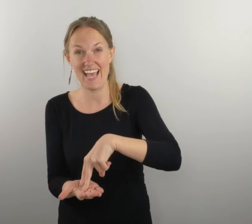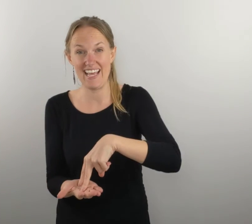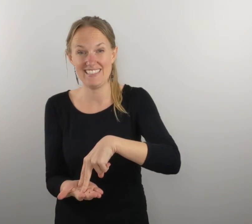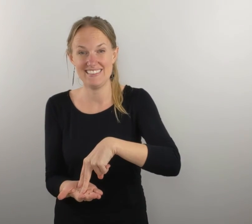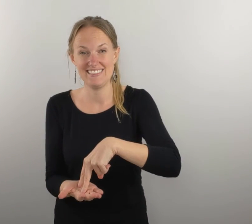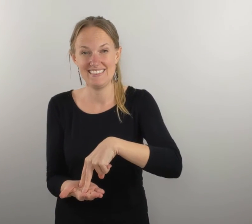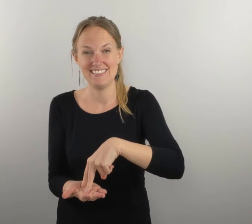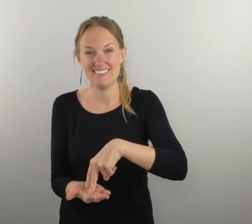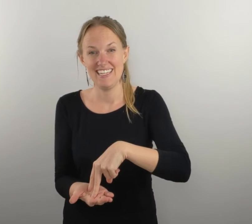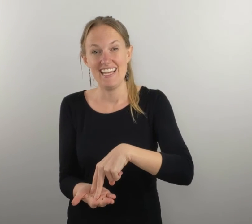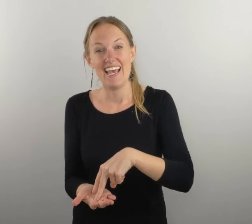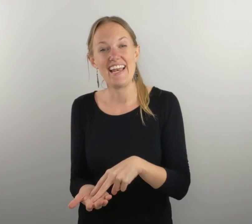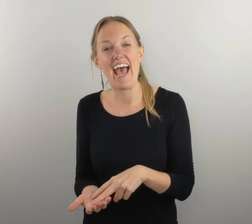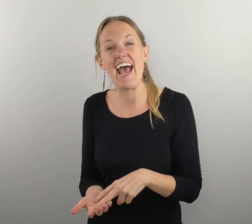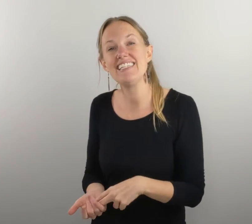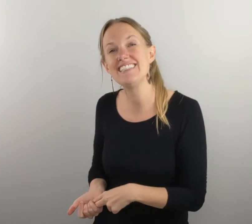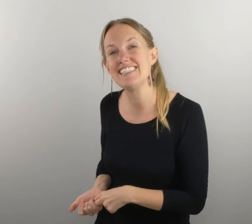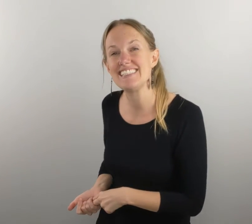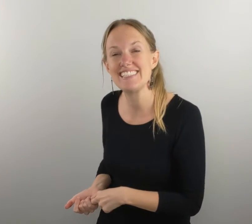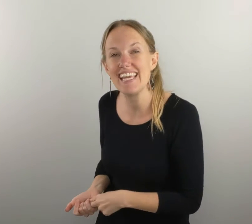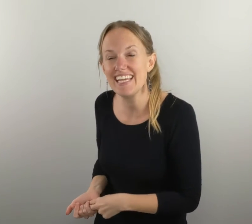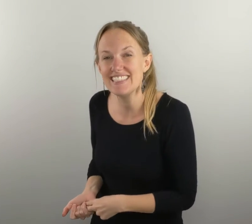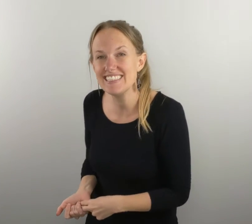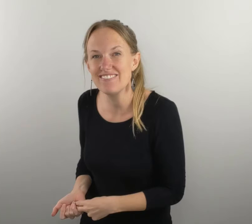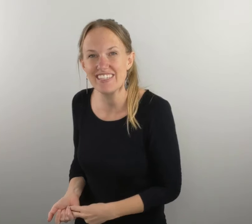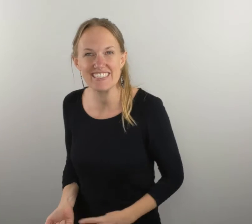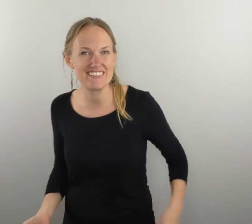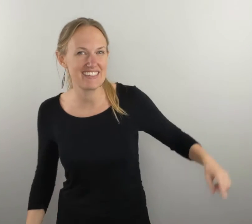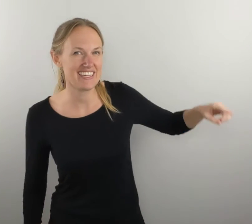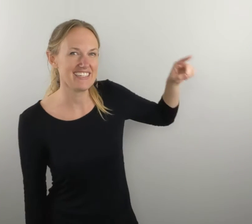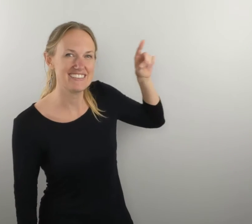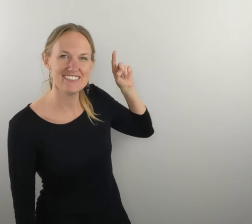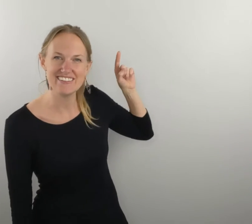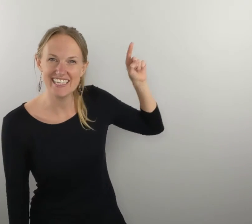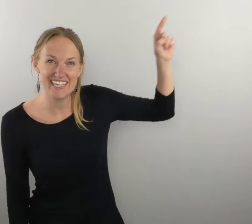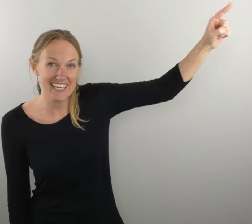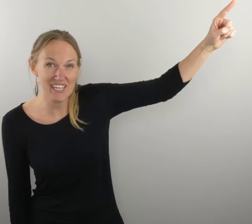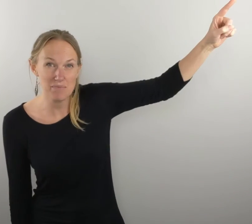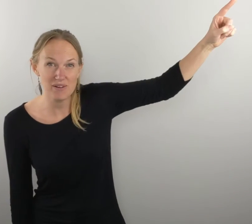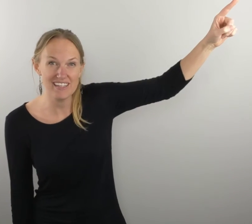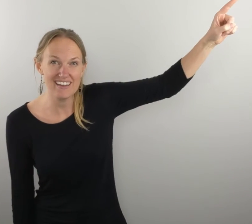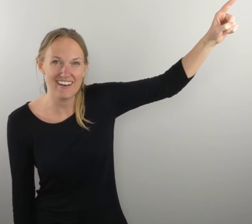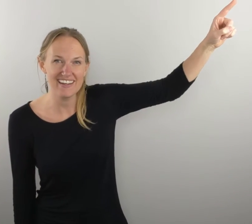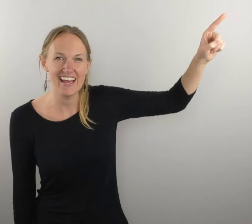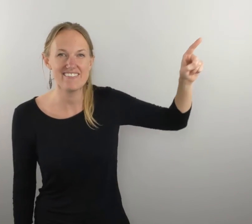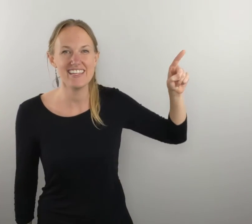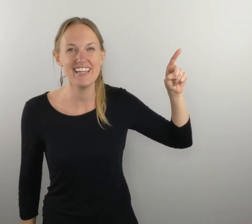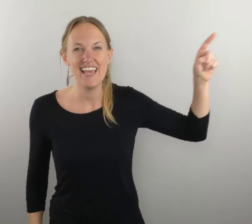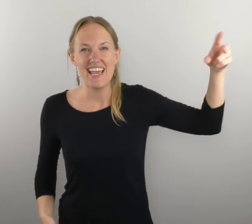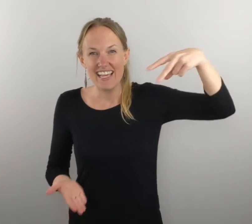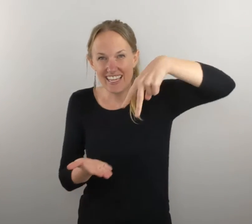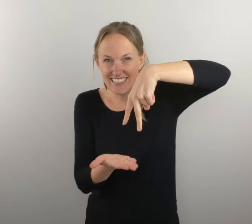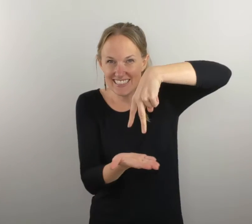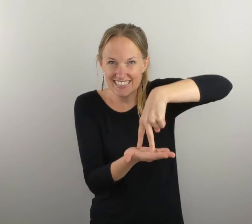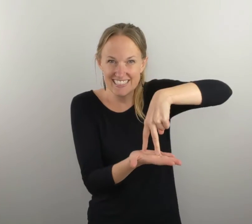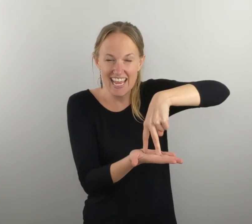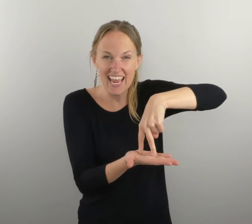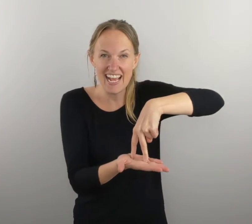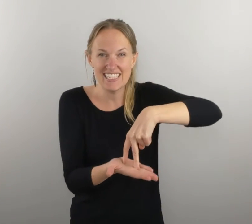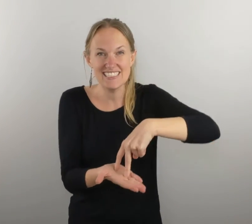again. And as he stands in victory, so he, pointing to God in heaven, he stands, and